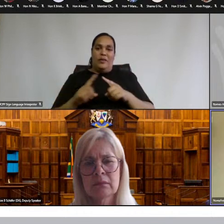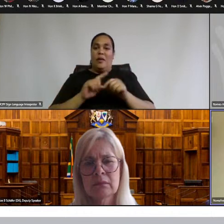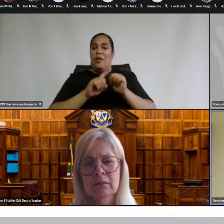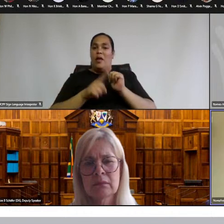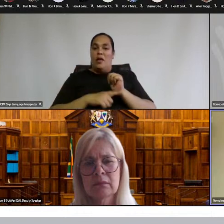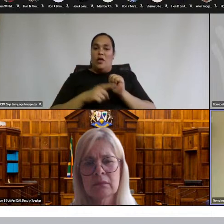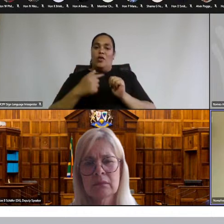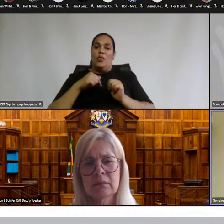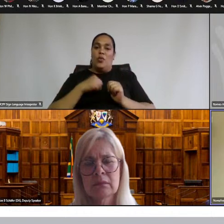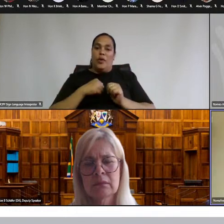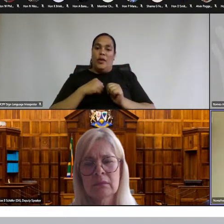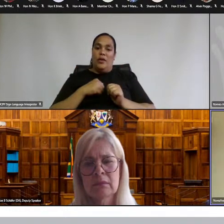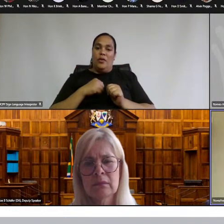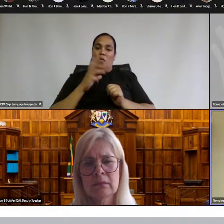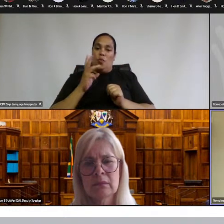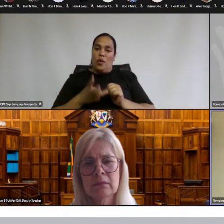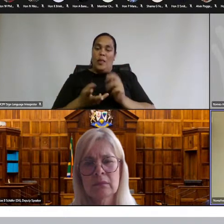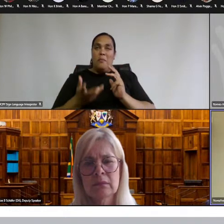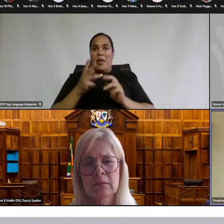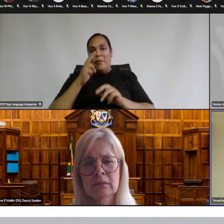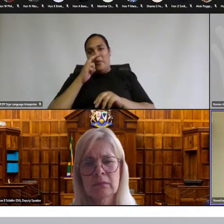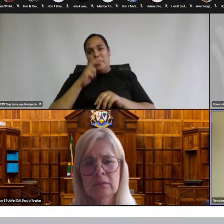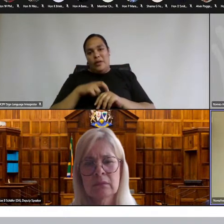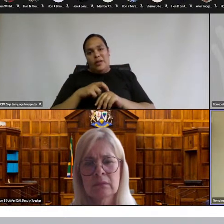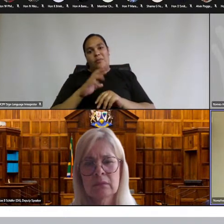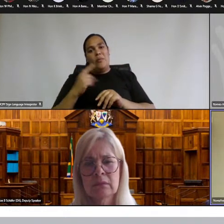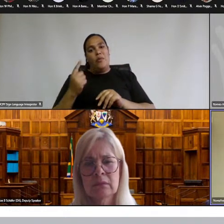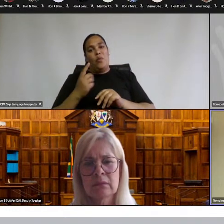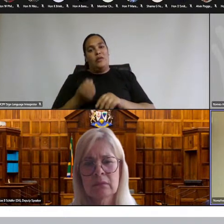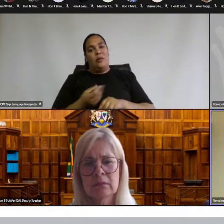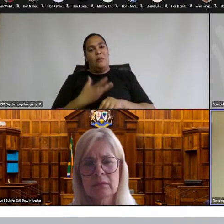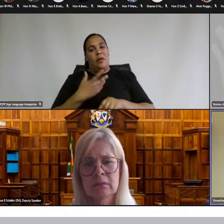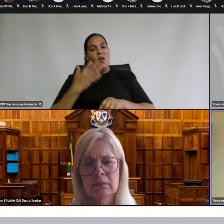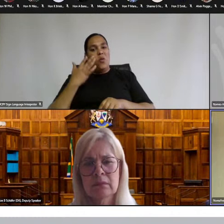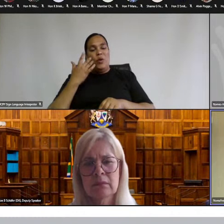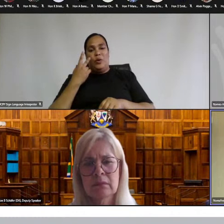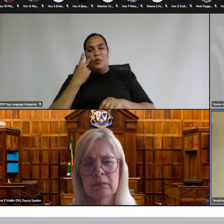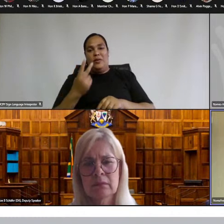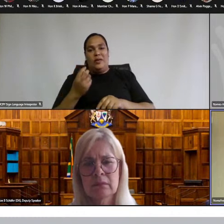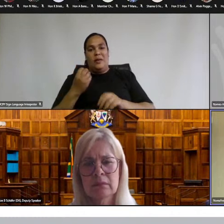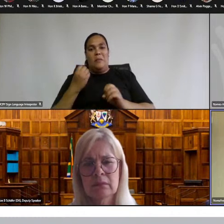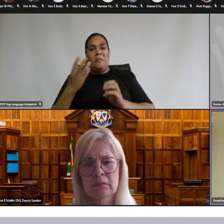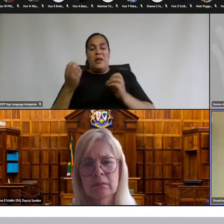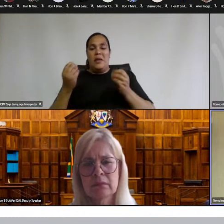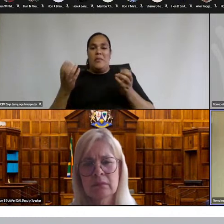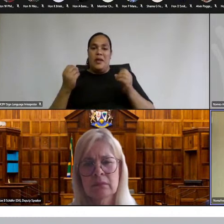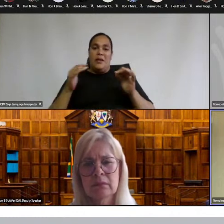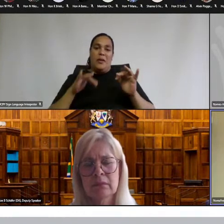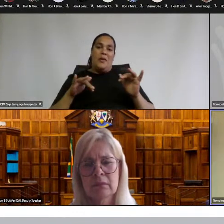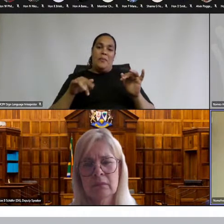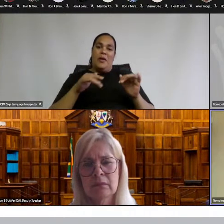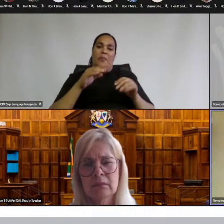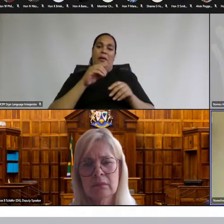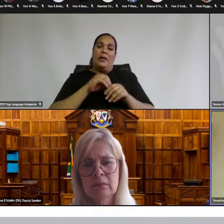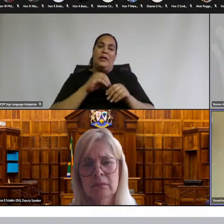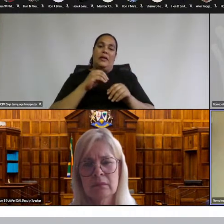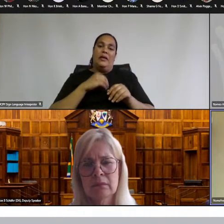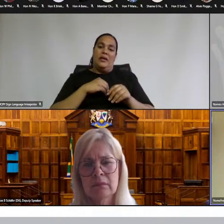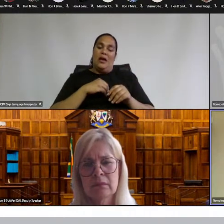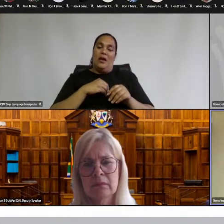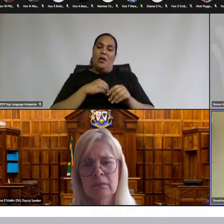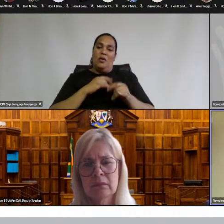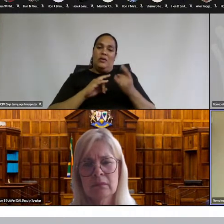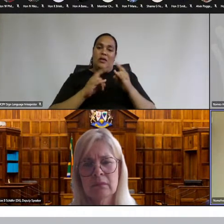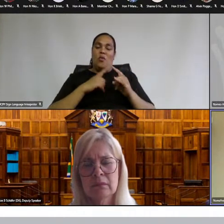lastly, it won't be a surprise when we see as many of the people in our ECs, because